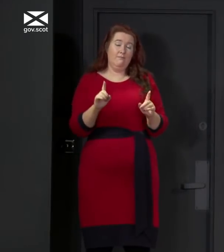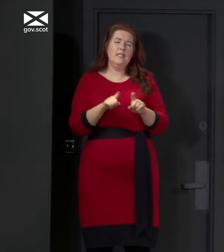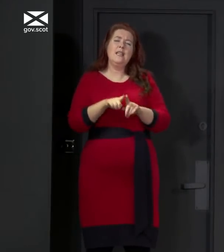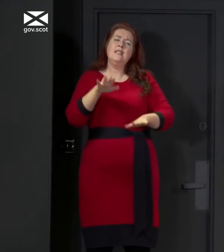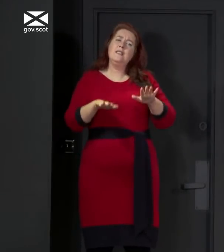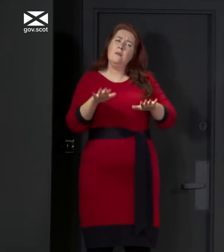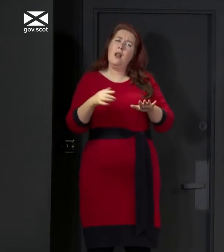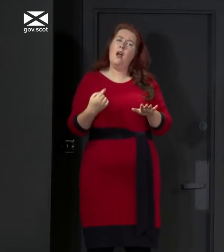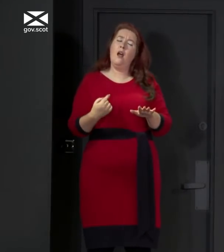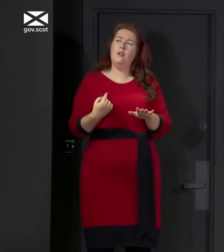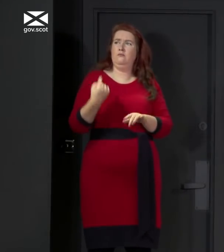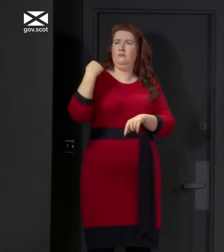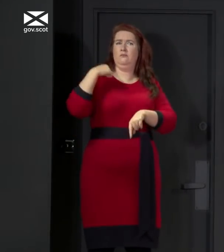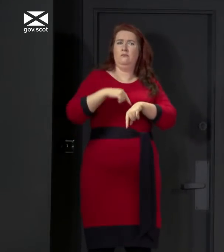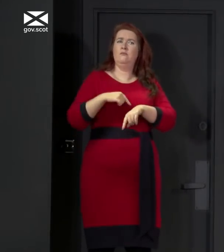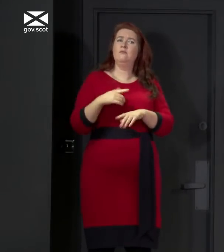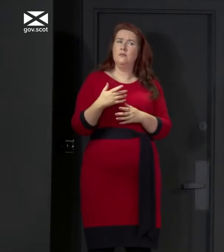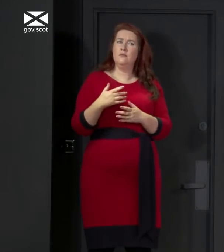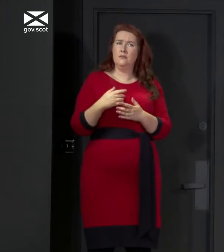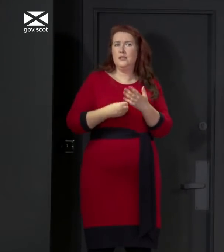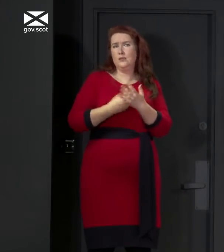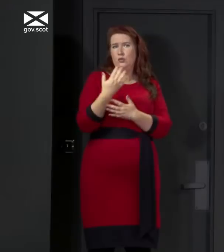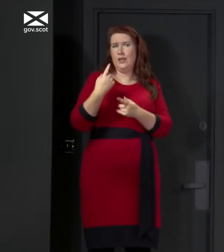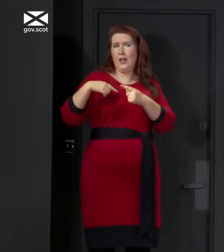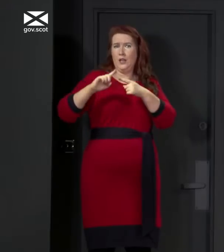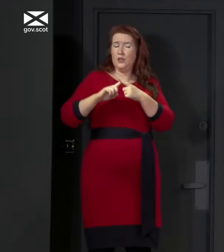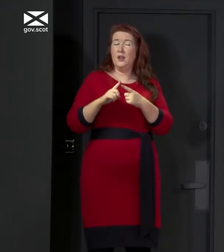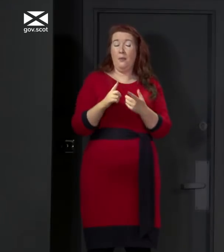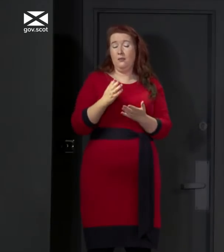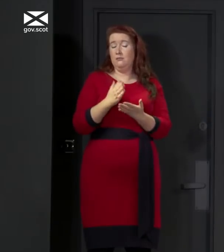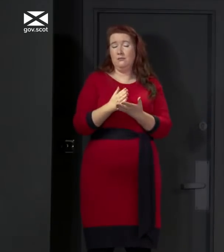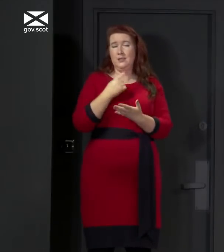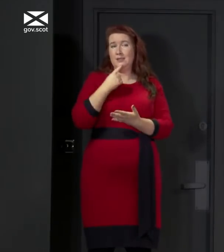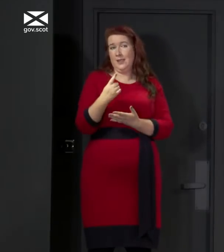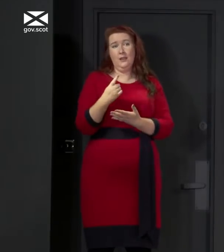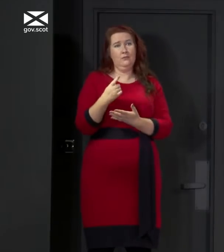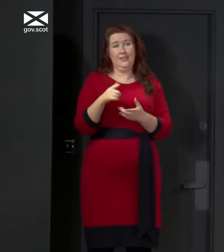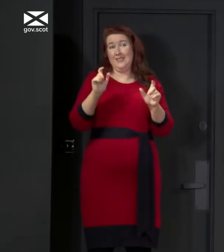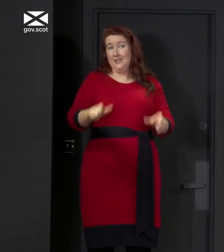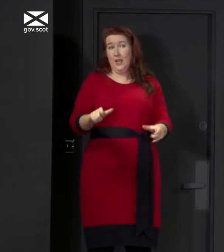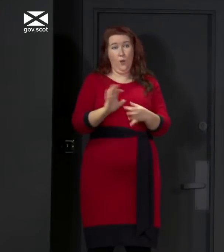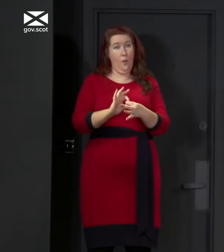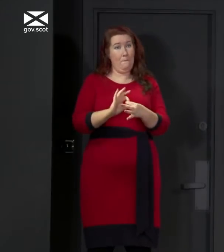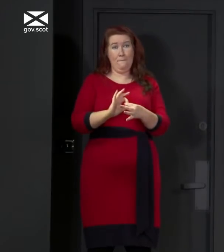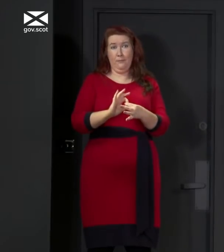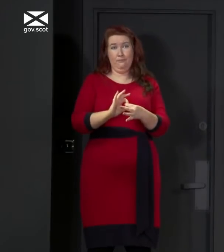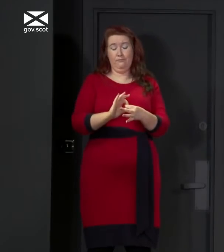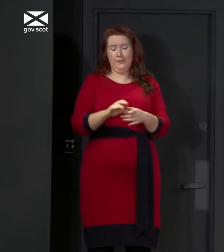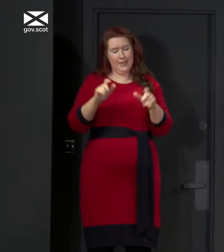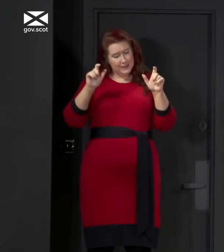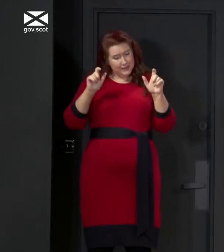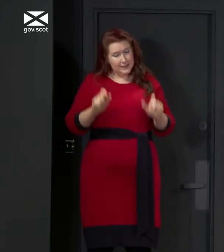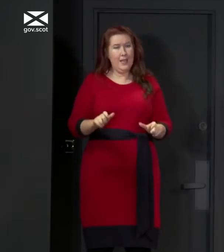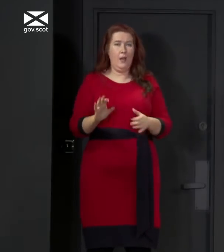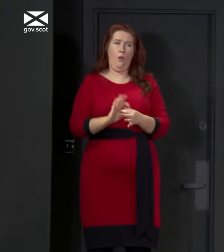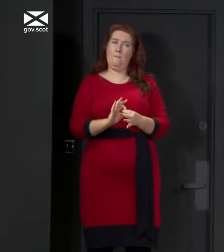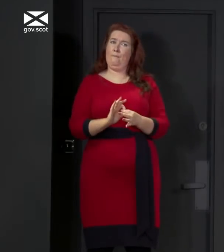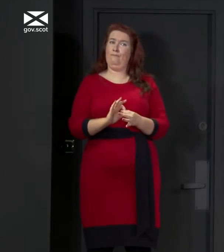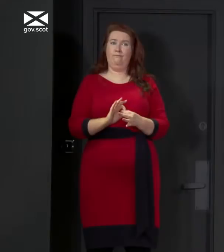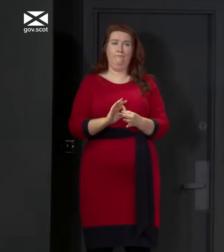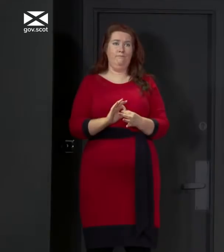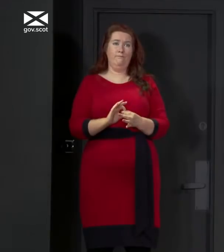similar message to the one I communicated for much of last year, and that is stay at home. Staying at home